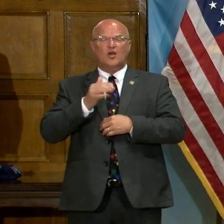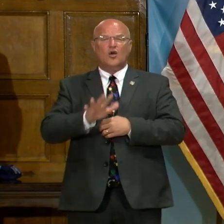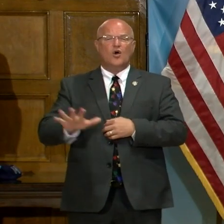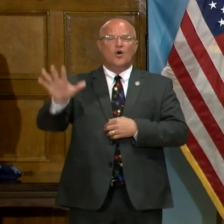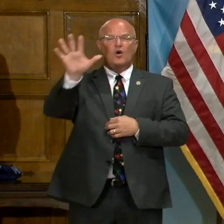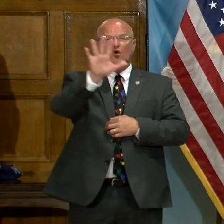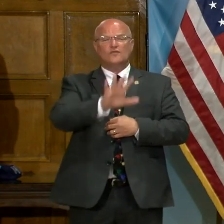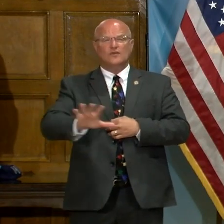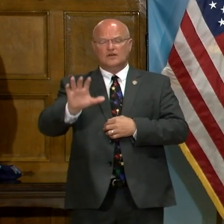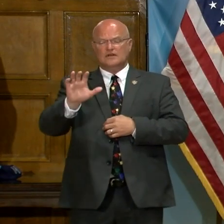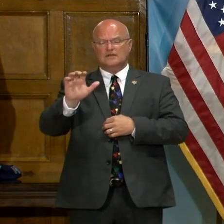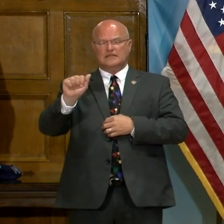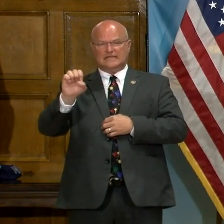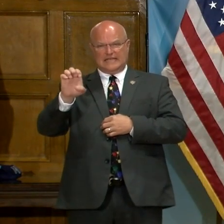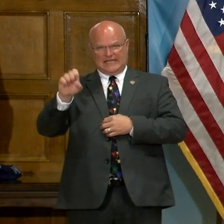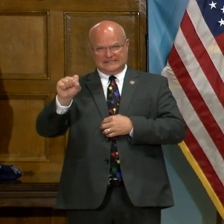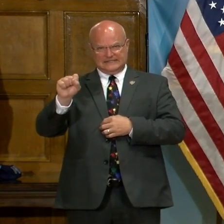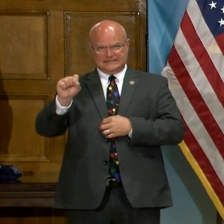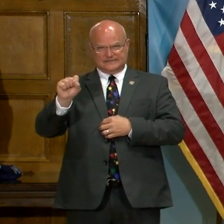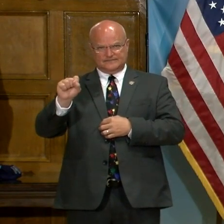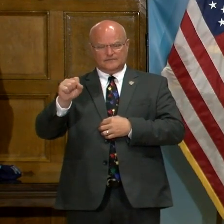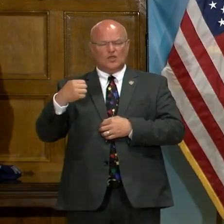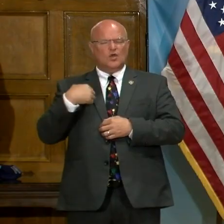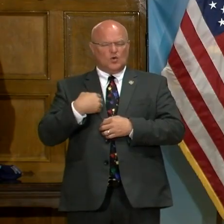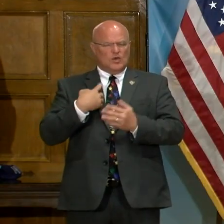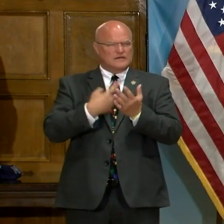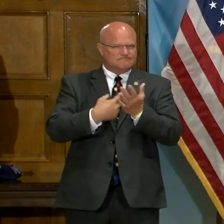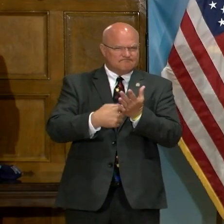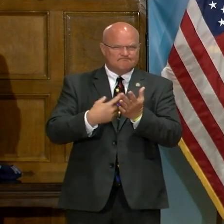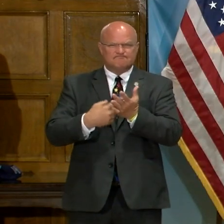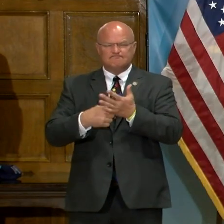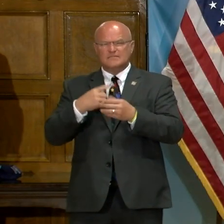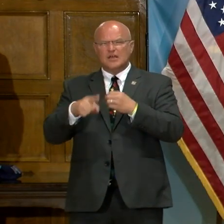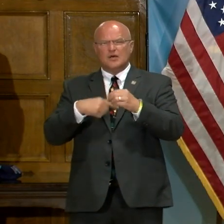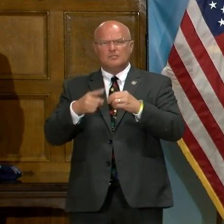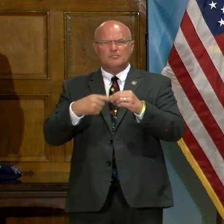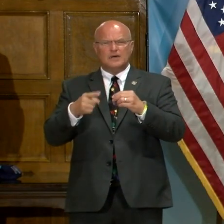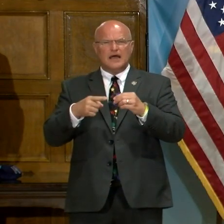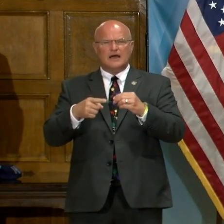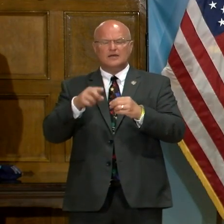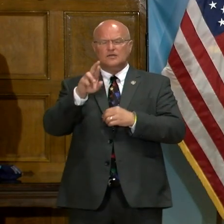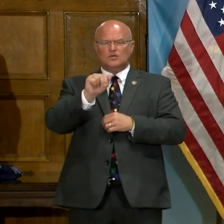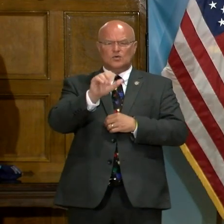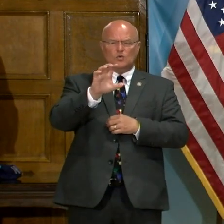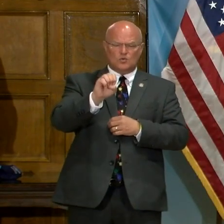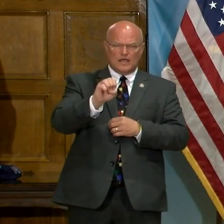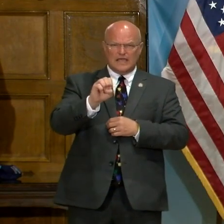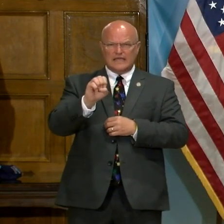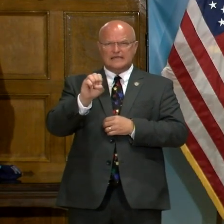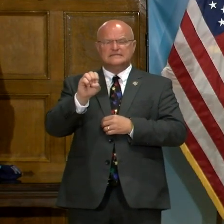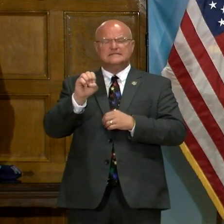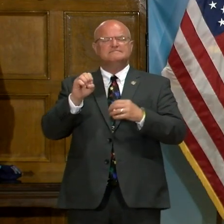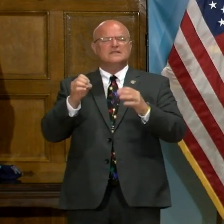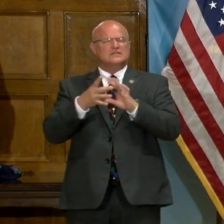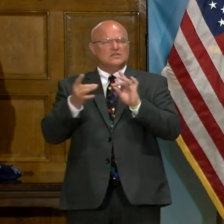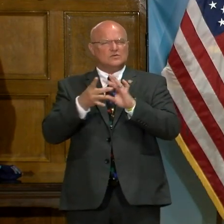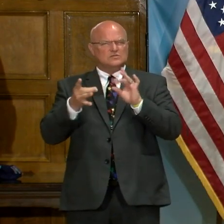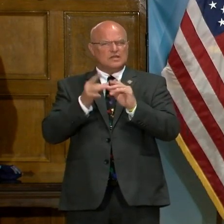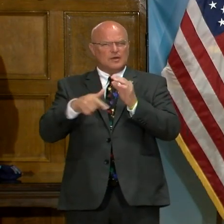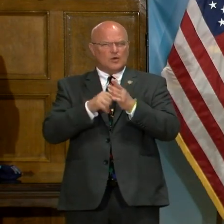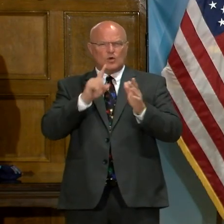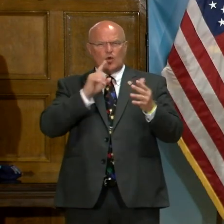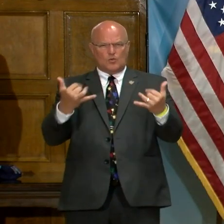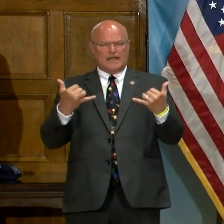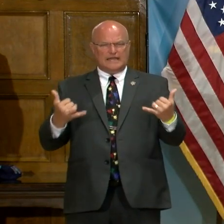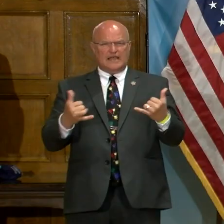overall cases. We've talked before about race and ethnicity, and I just want to review those from where